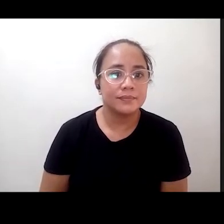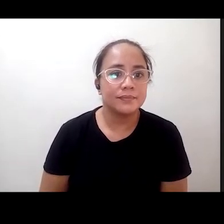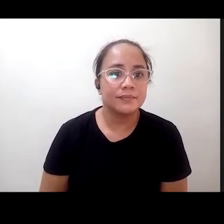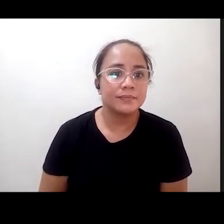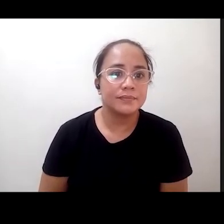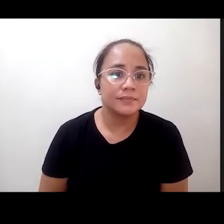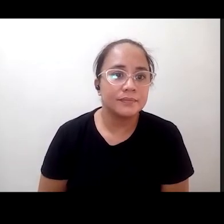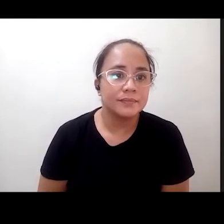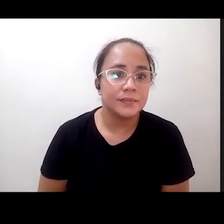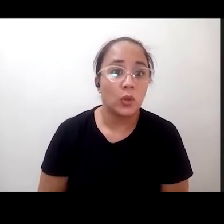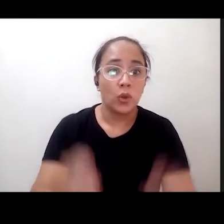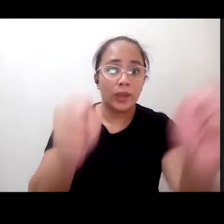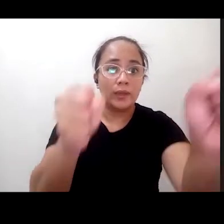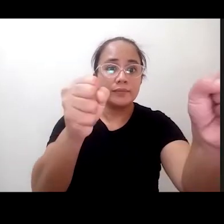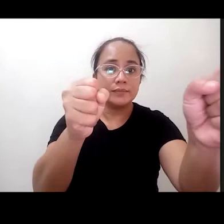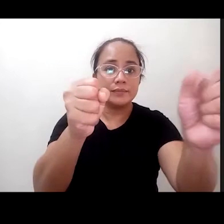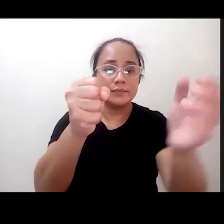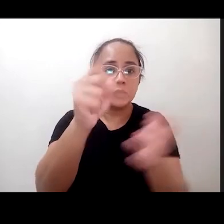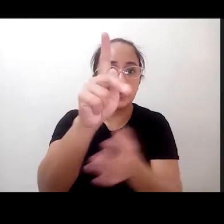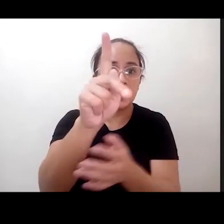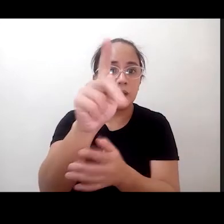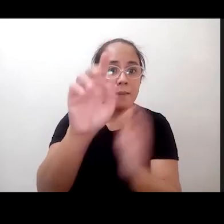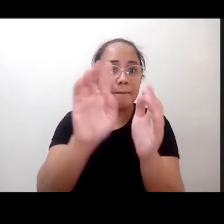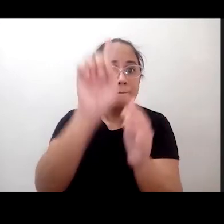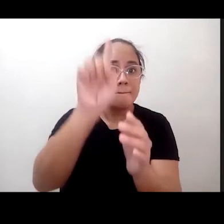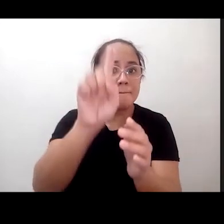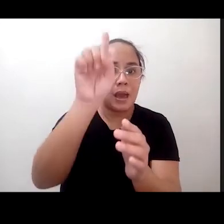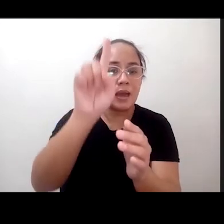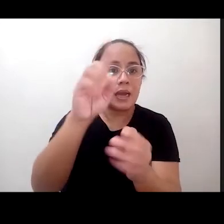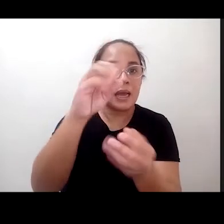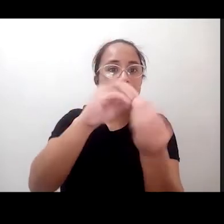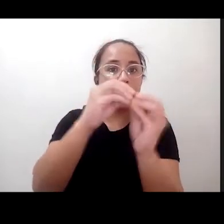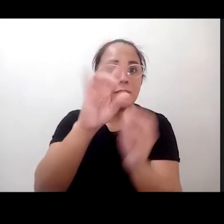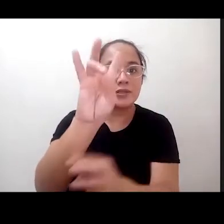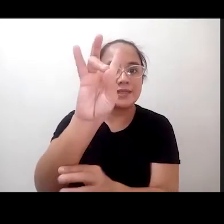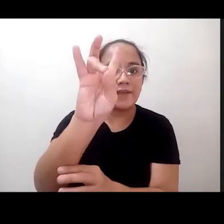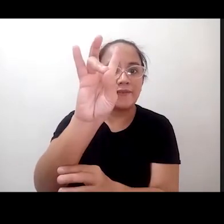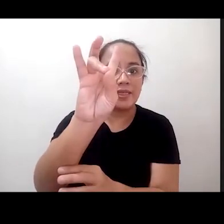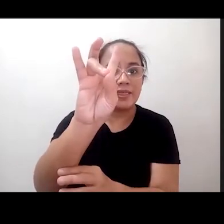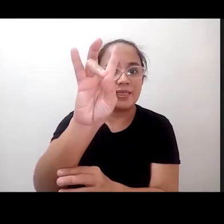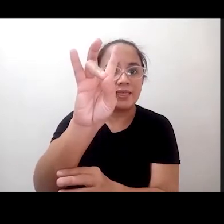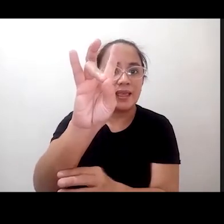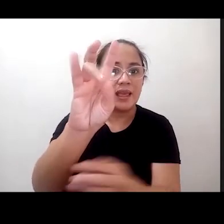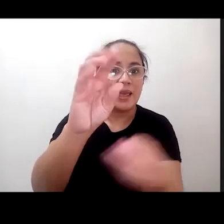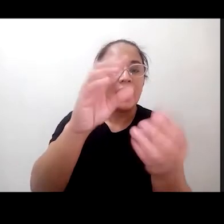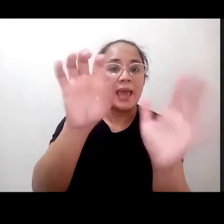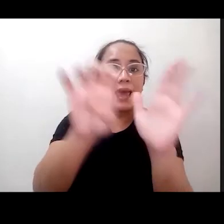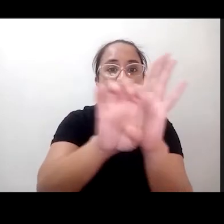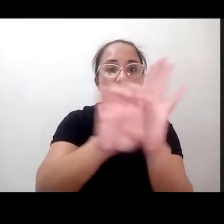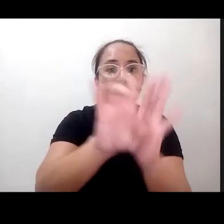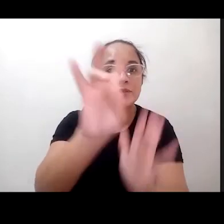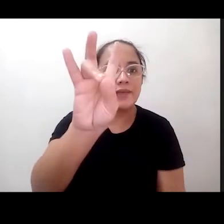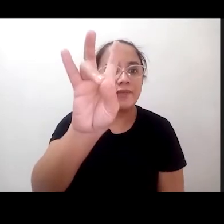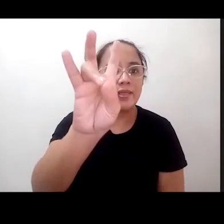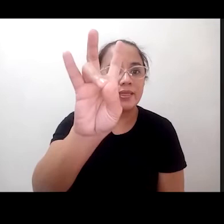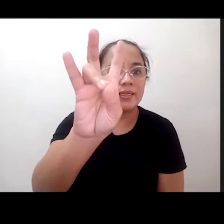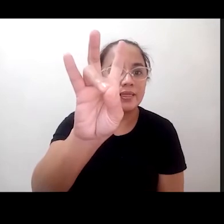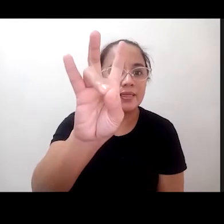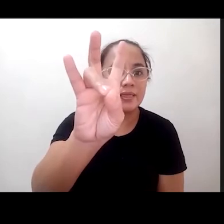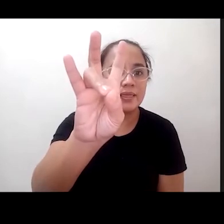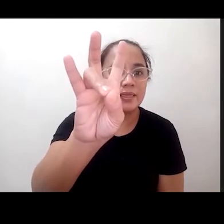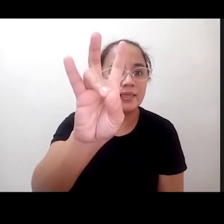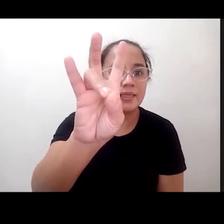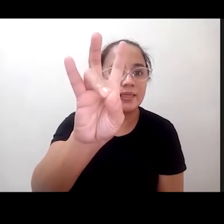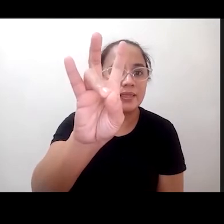Okay. Go back up to number 7 for example 7. Let me see that example.